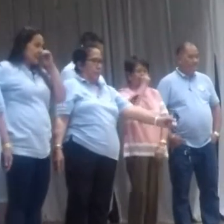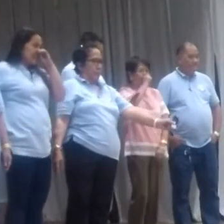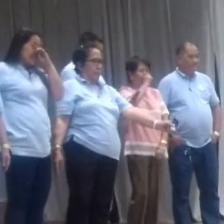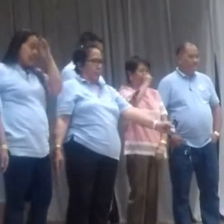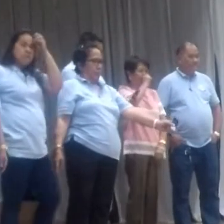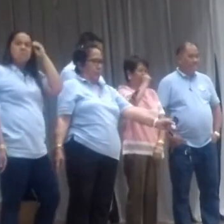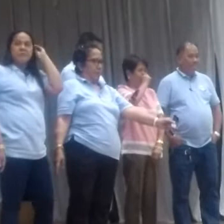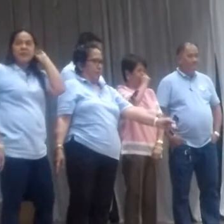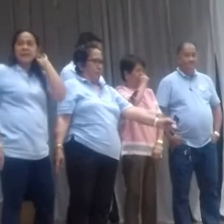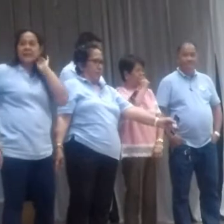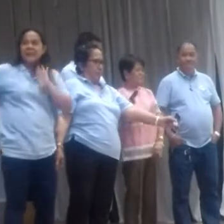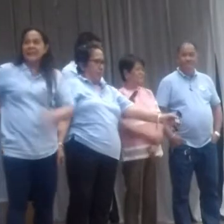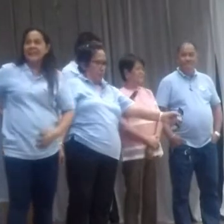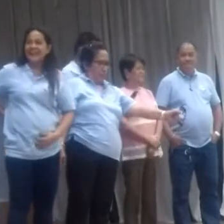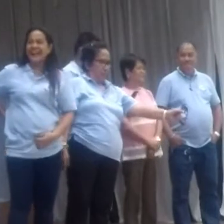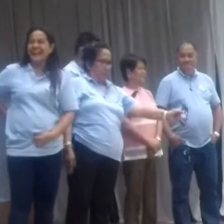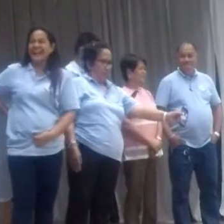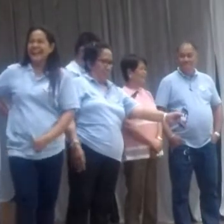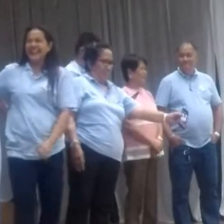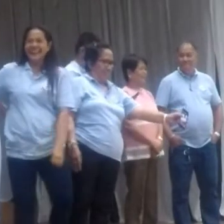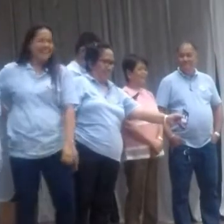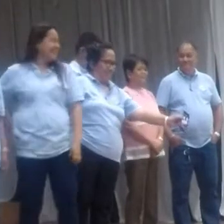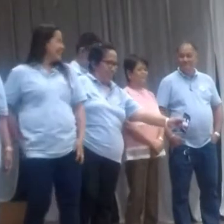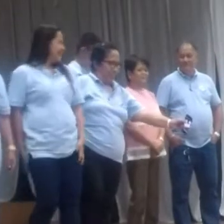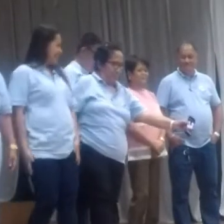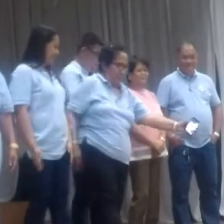Yan ba yung picture ng planter?